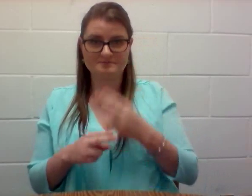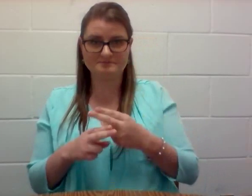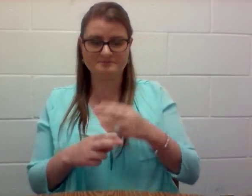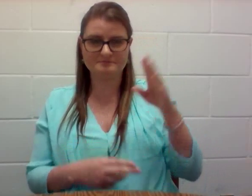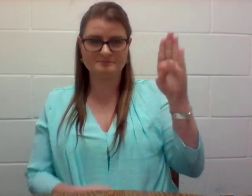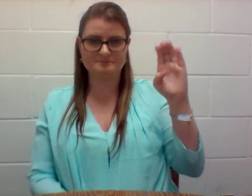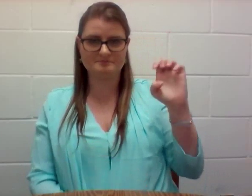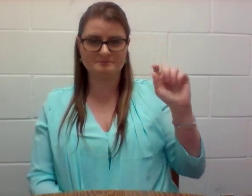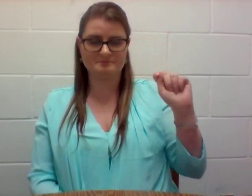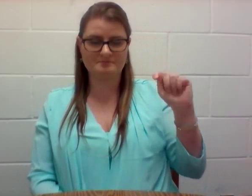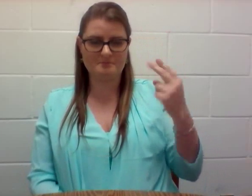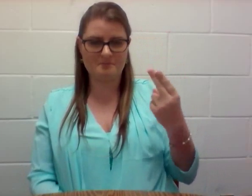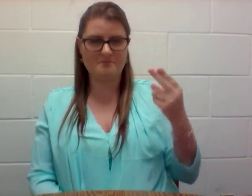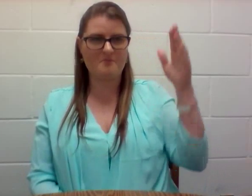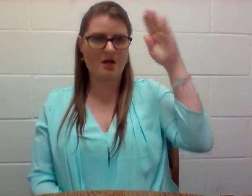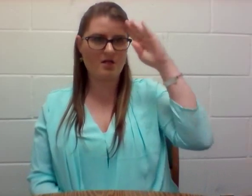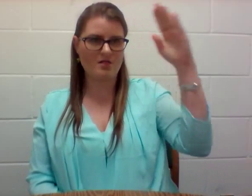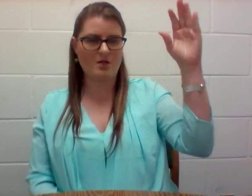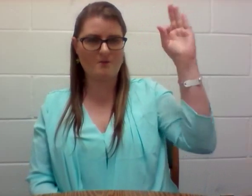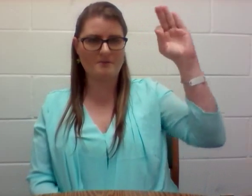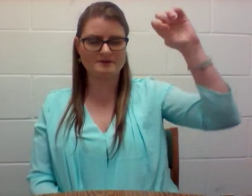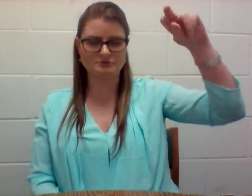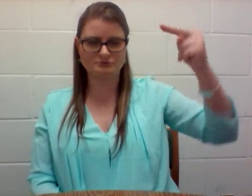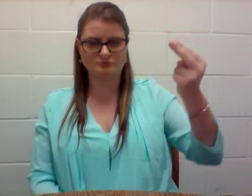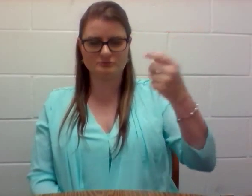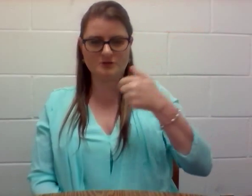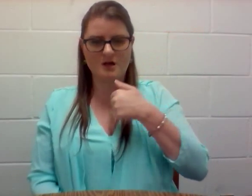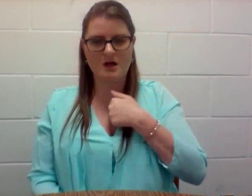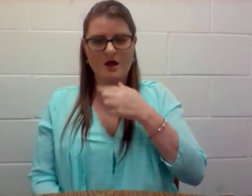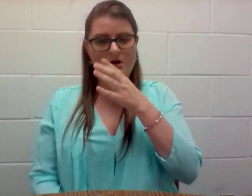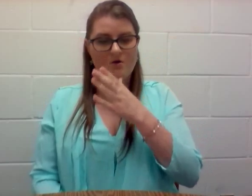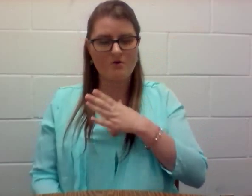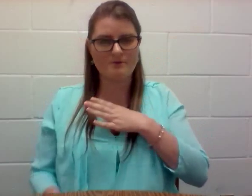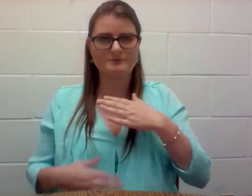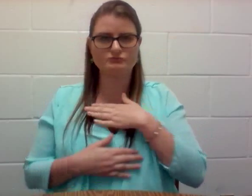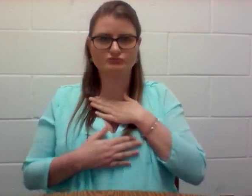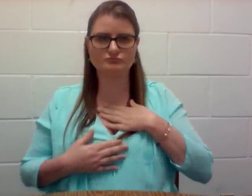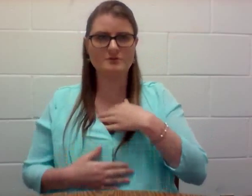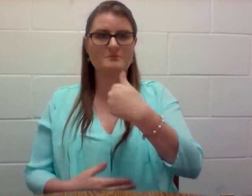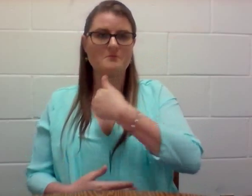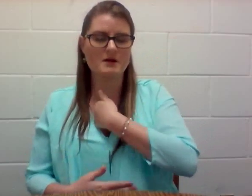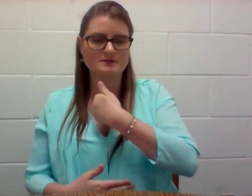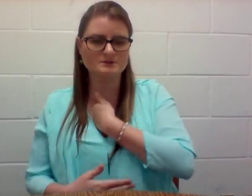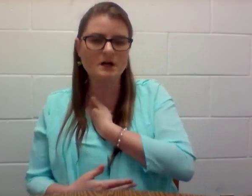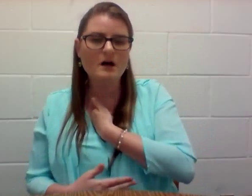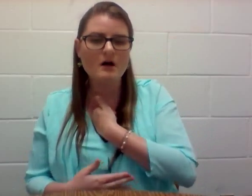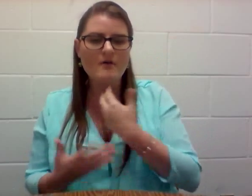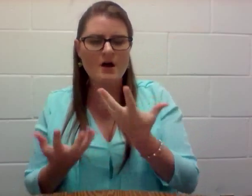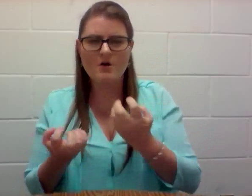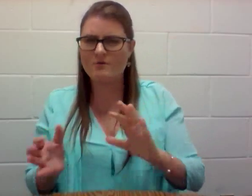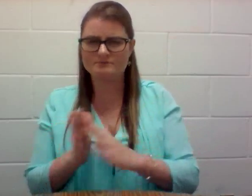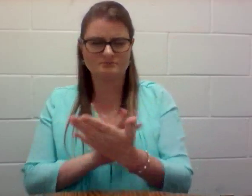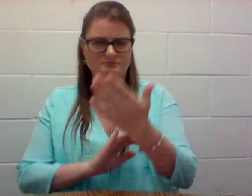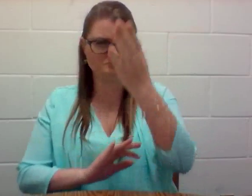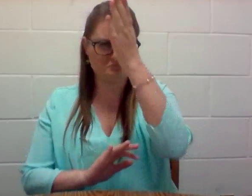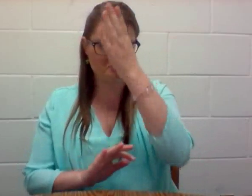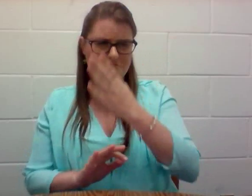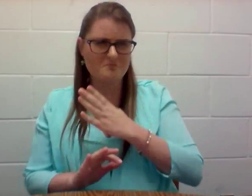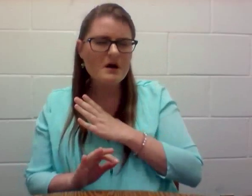writes in, "Hi, Pastor John. I'm a woman who enjoys being a woman. I have no desire to be a man or to compete to be better than men